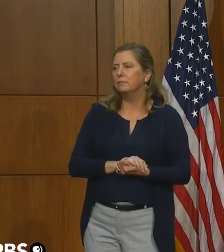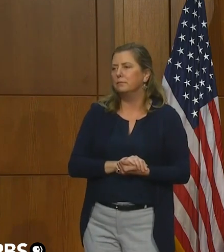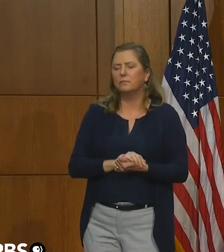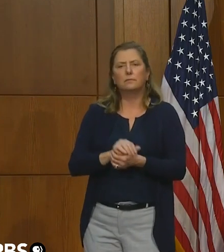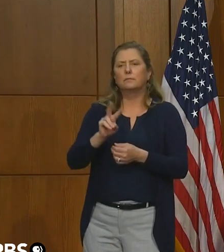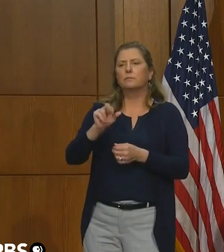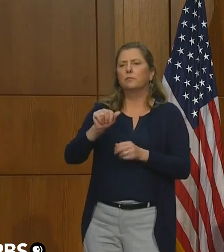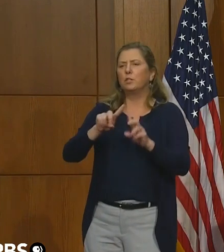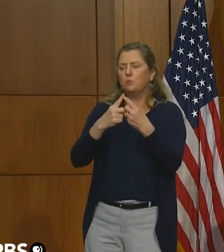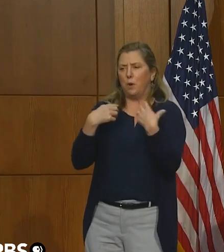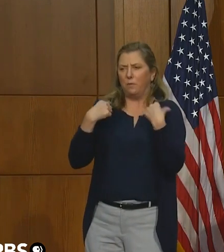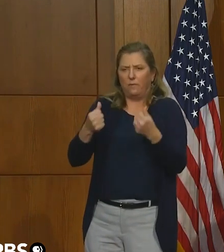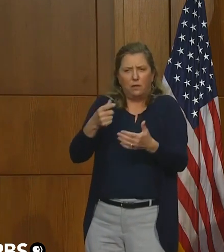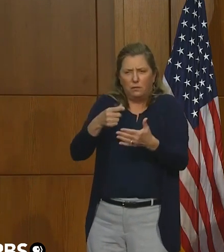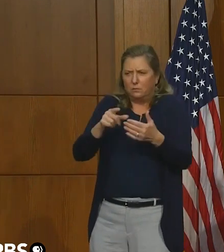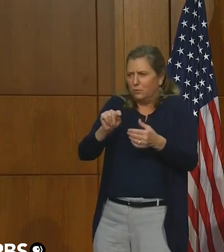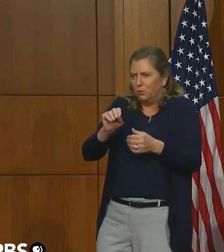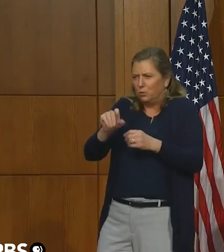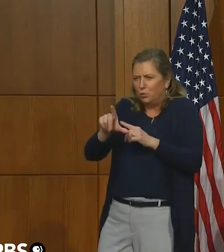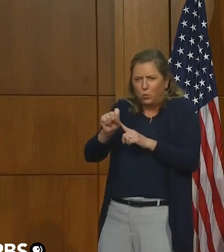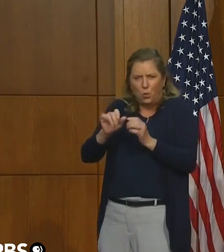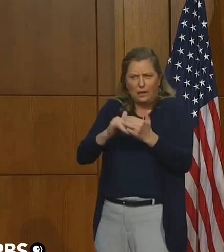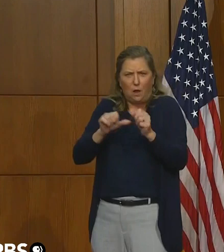Department of Health have to enforce these?